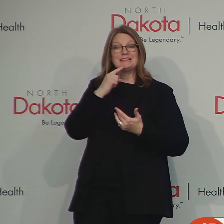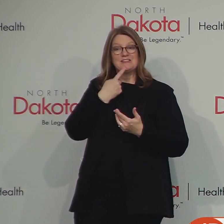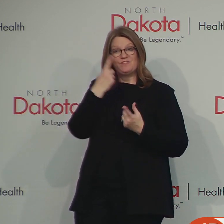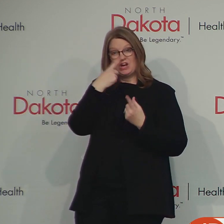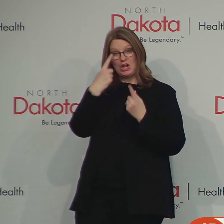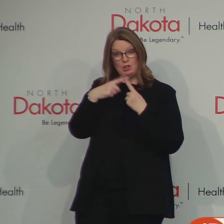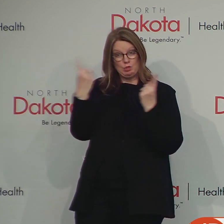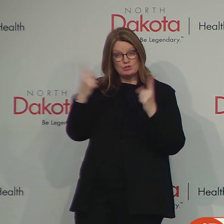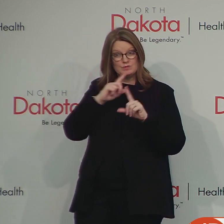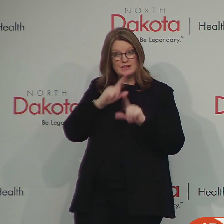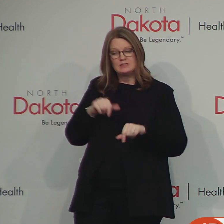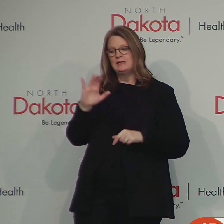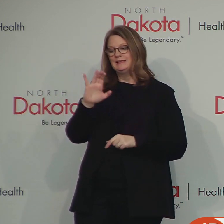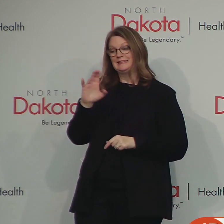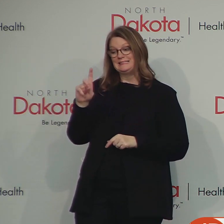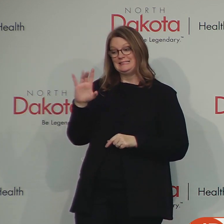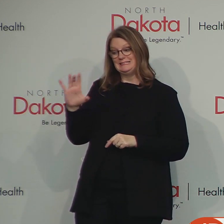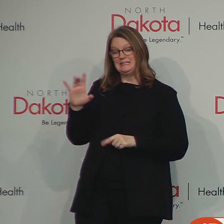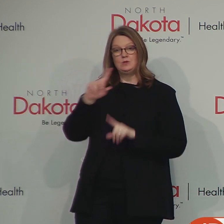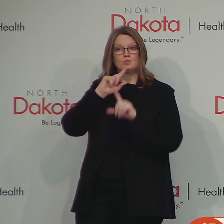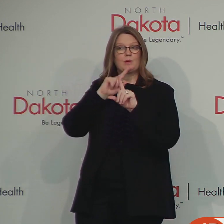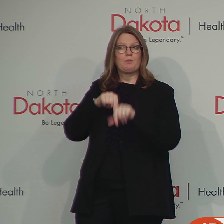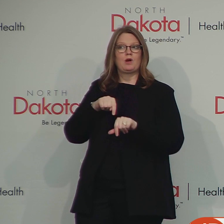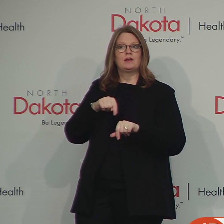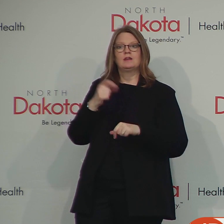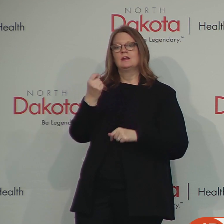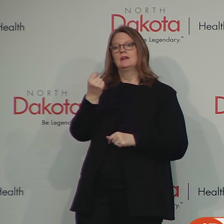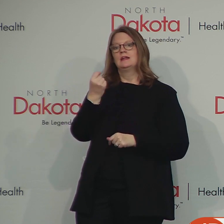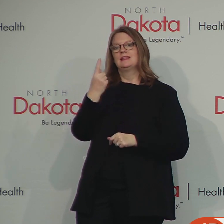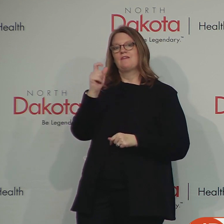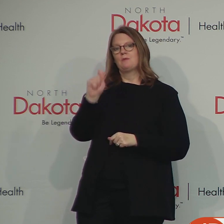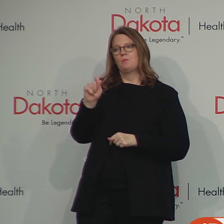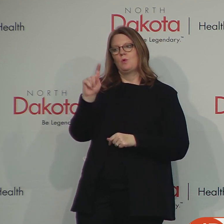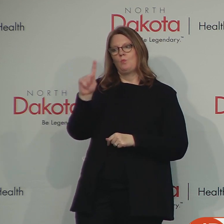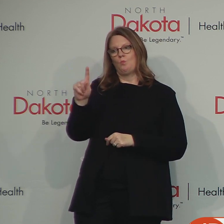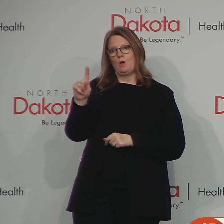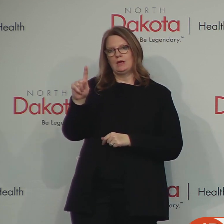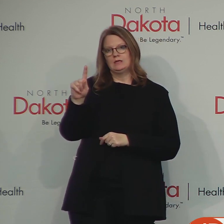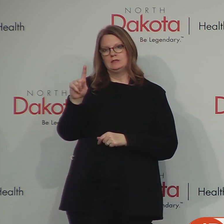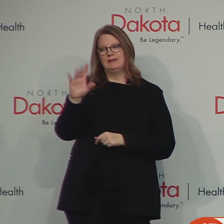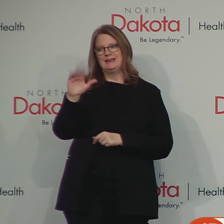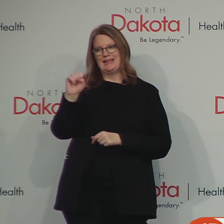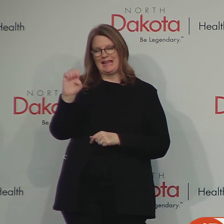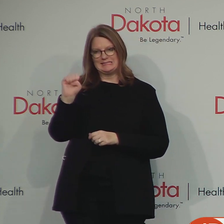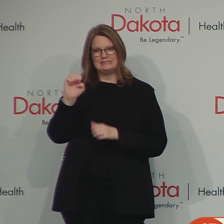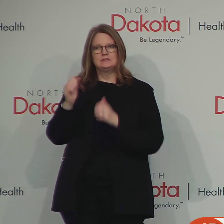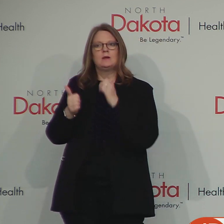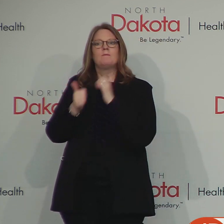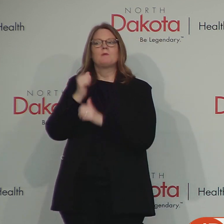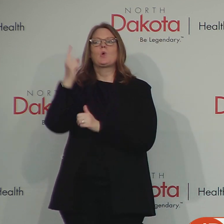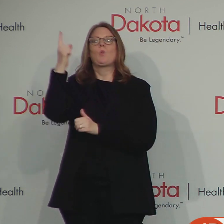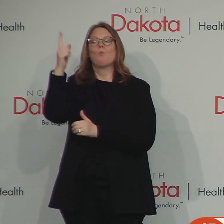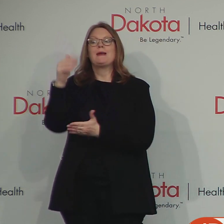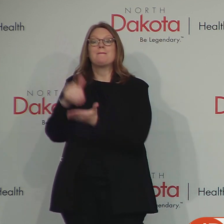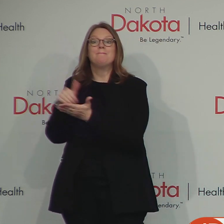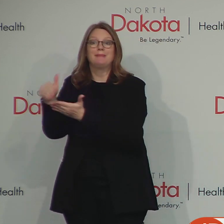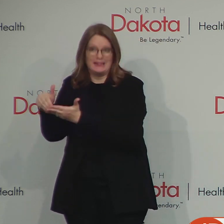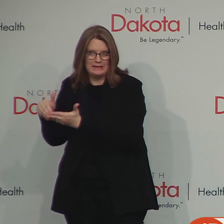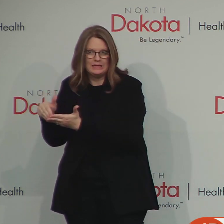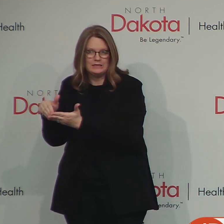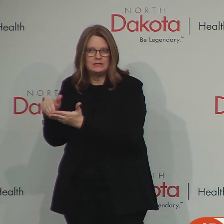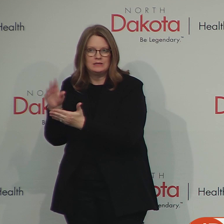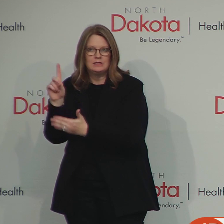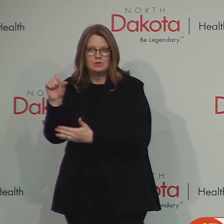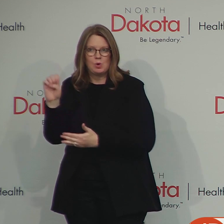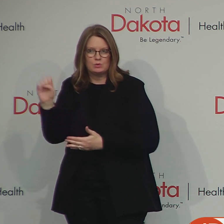reactions. CDC is reporting that rate at 11.1 cases per 1 million doses administered.